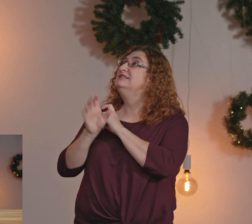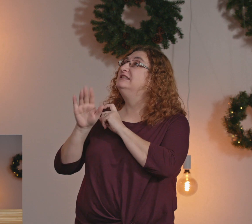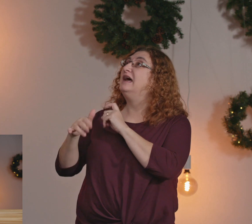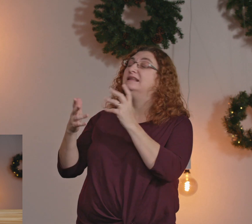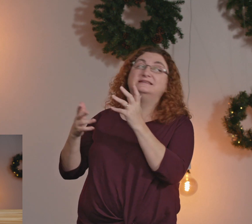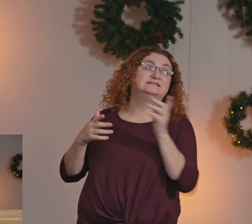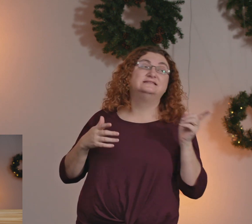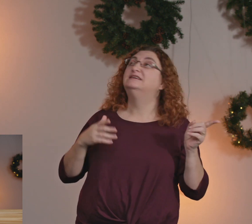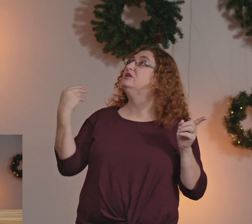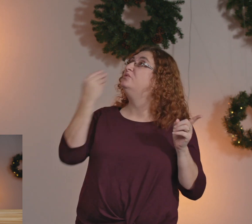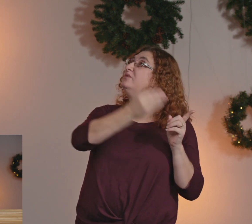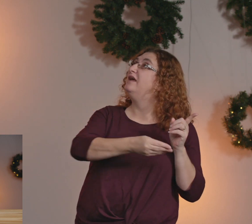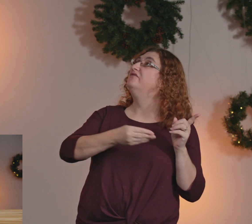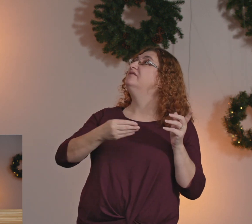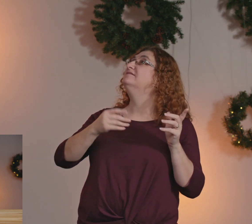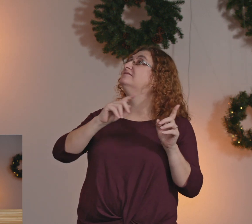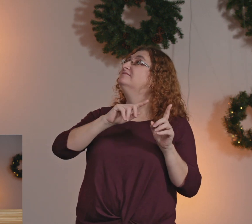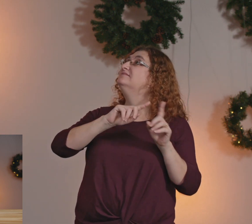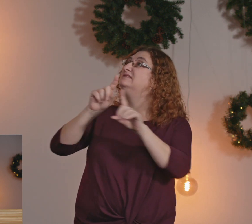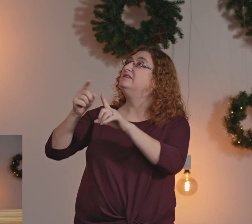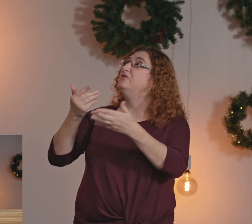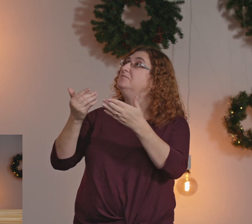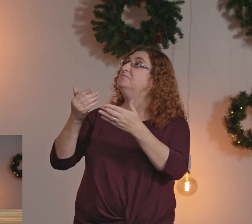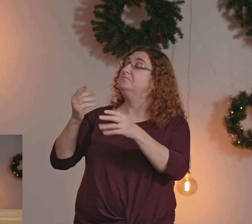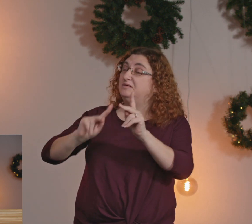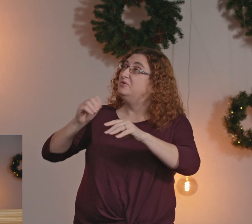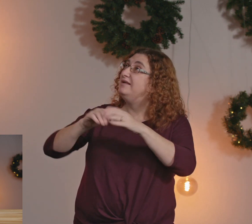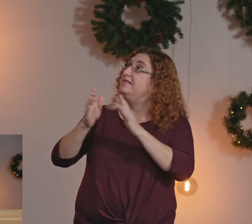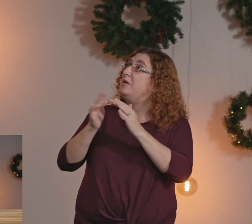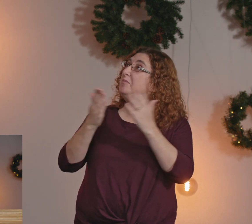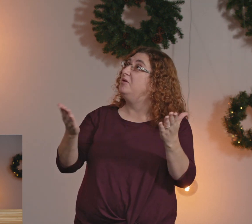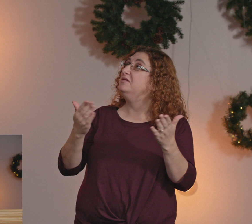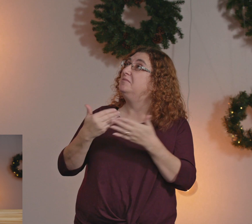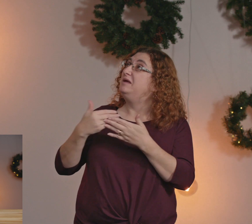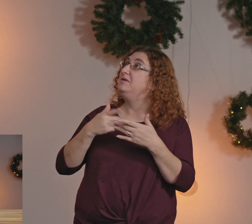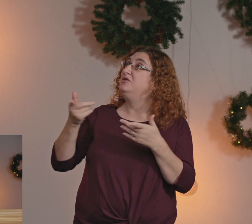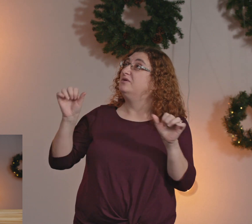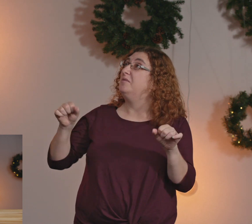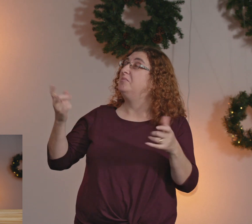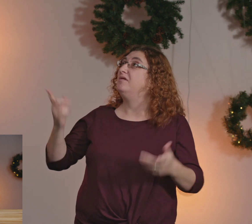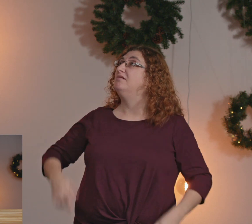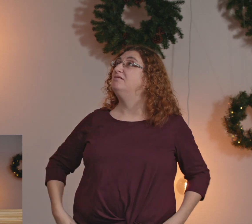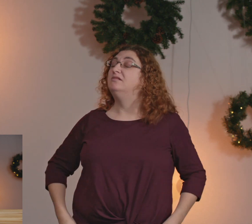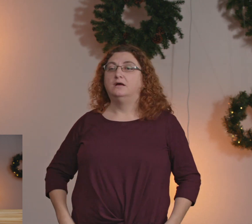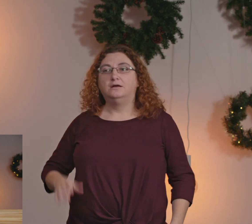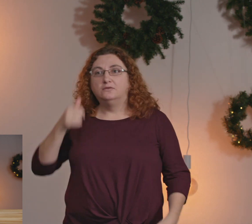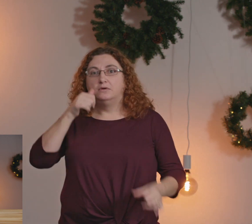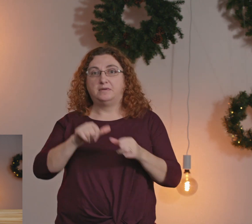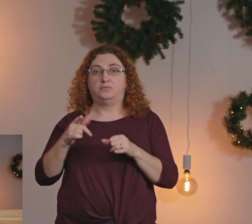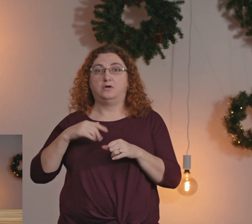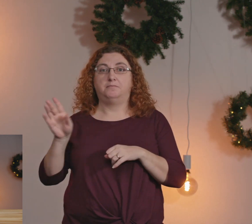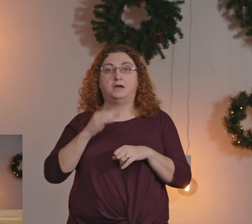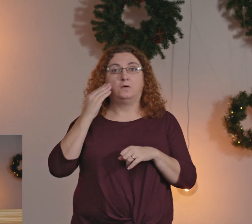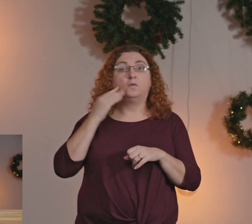wife Elizabeth a child. There's also, you know, Sarah in the Old Testament. You can give us a child. You're capable of doing this. I remember I came home from